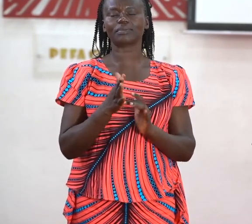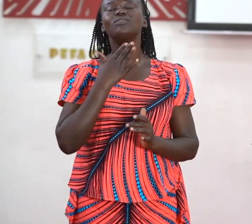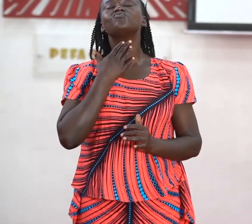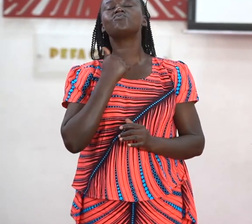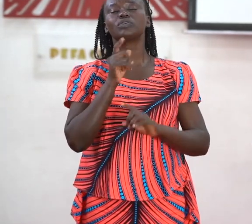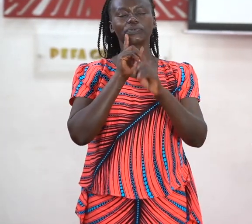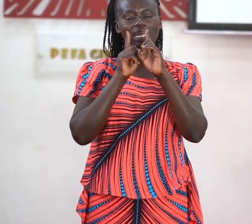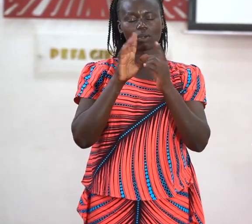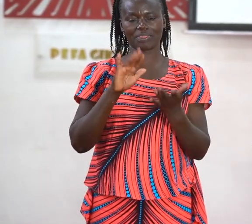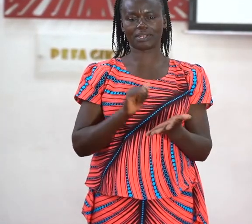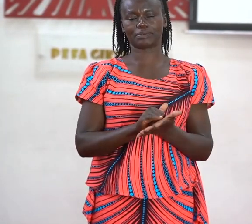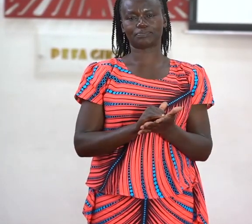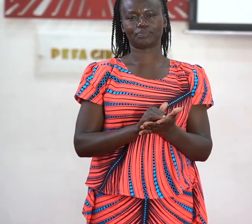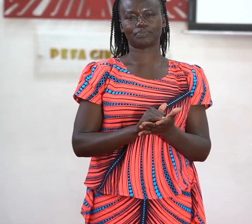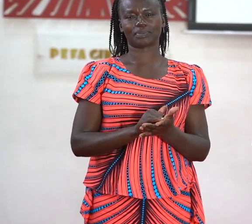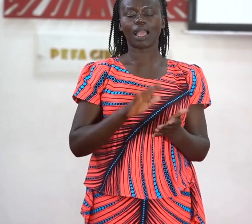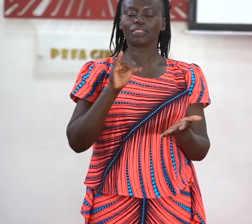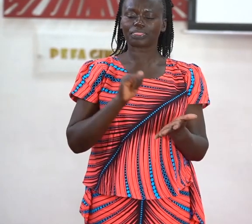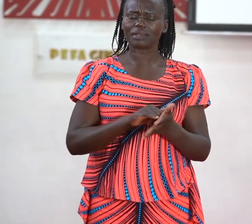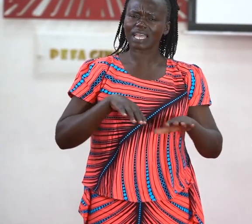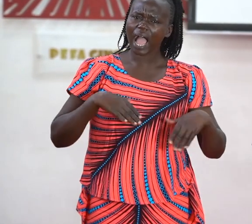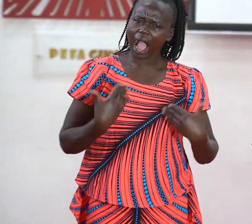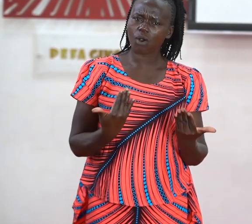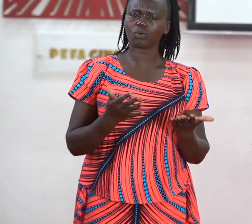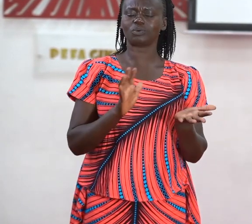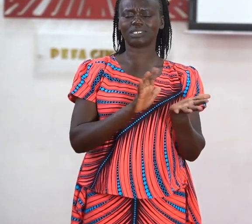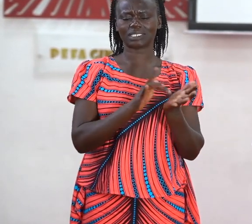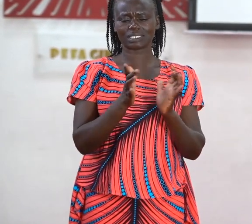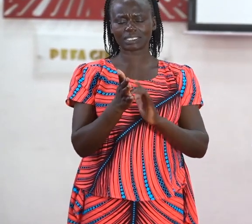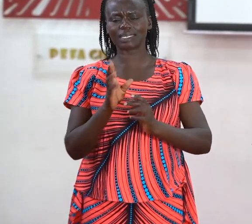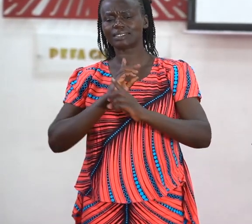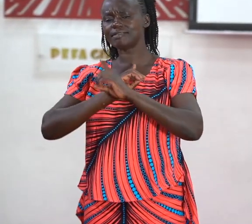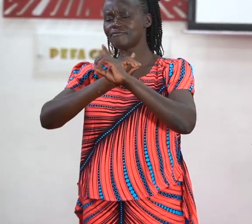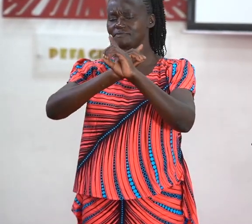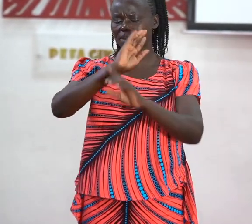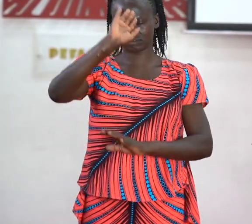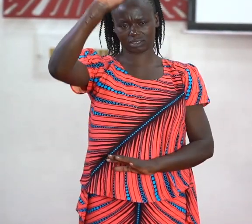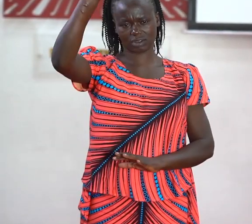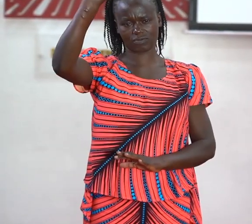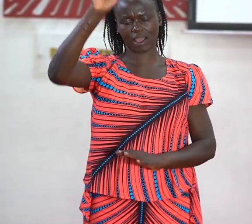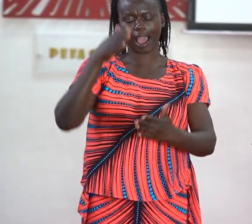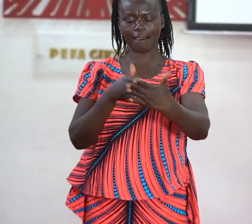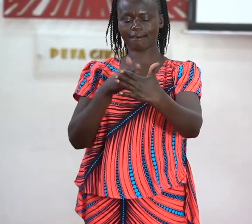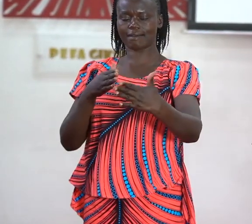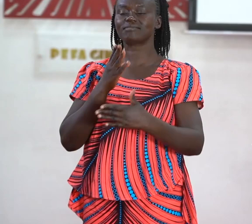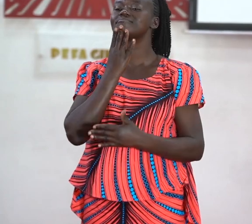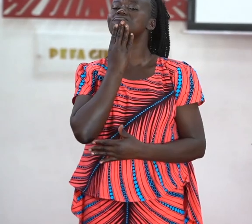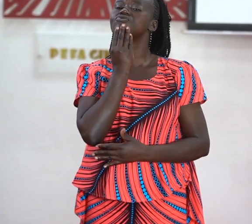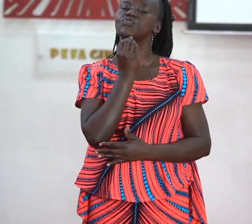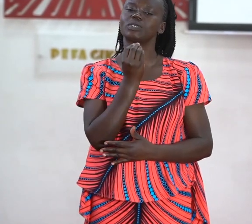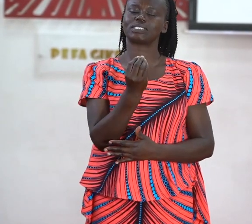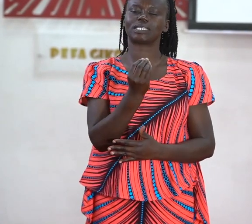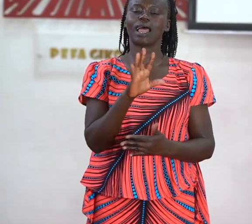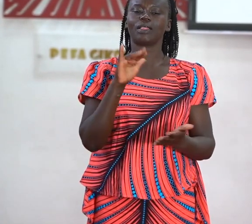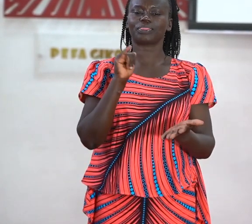you that's how Jesus defended himself against the Jews who had rose